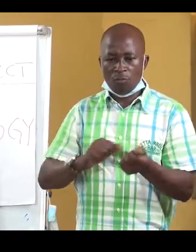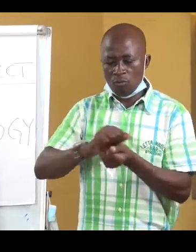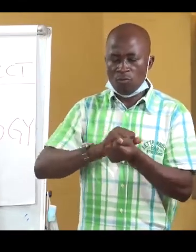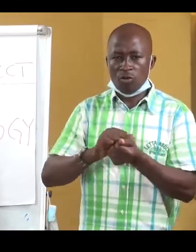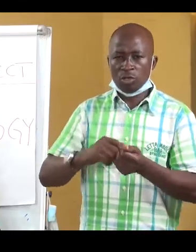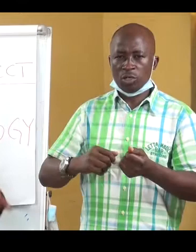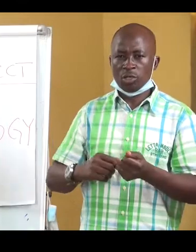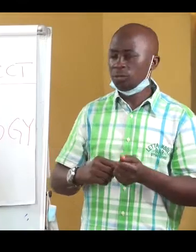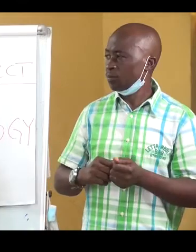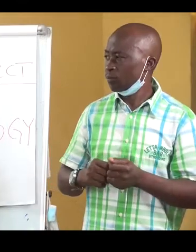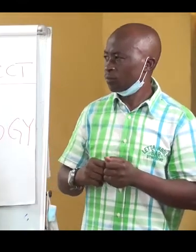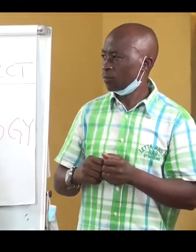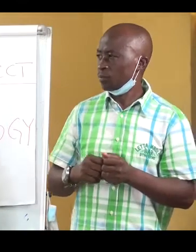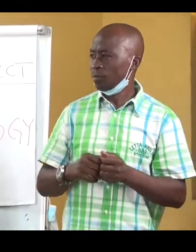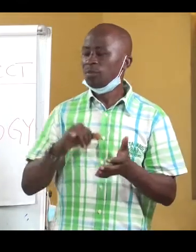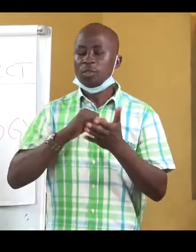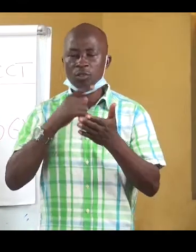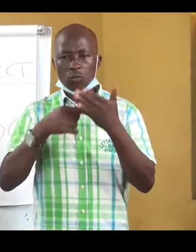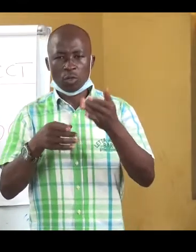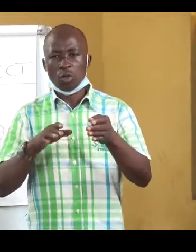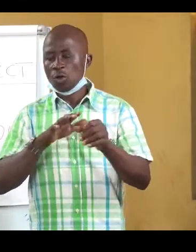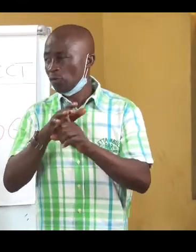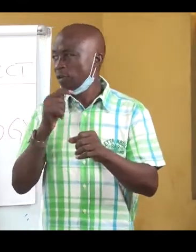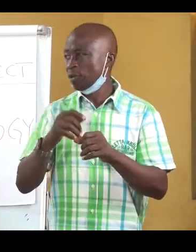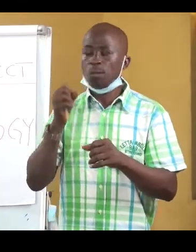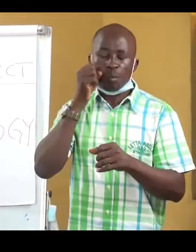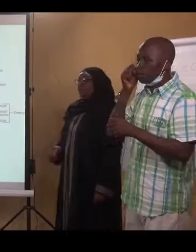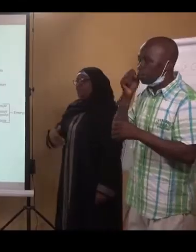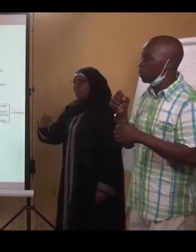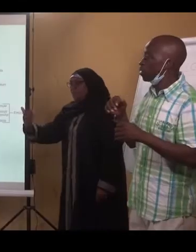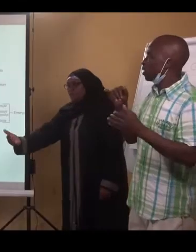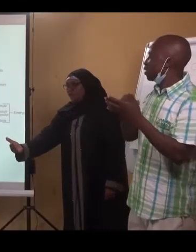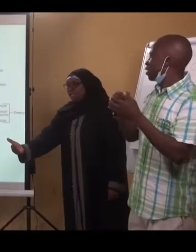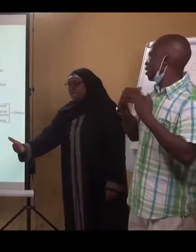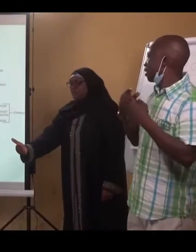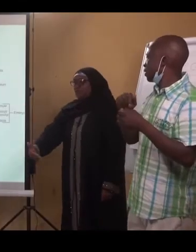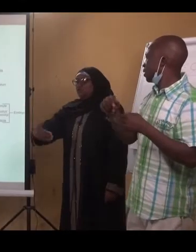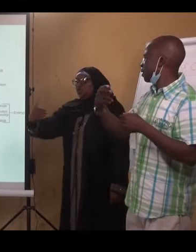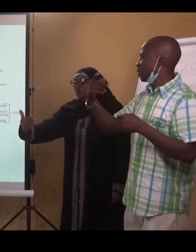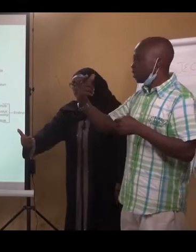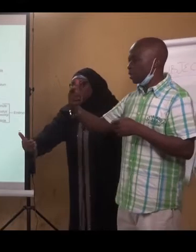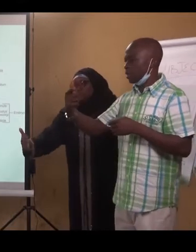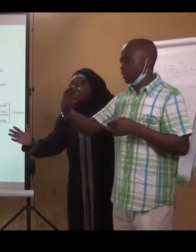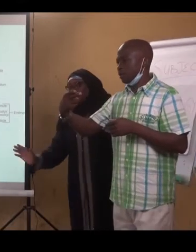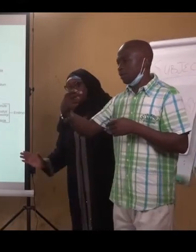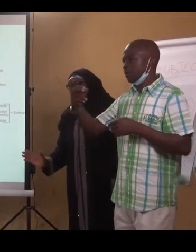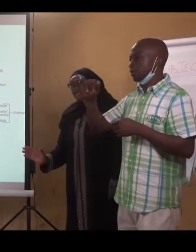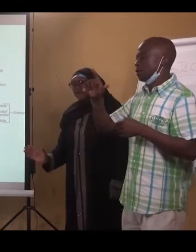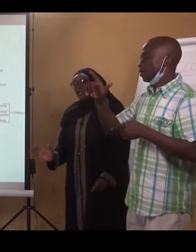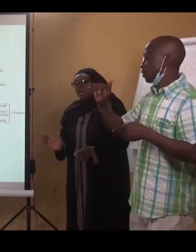coat, what that is covering the seed. Then it has the helium, point of attachment of the ovule to the placenta. The